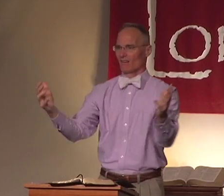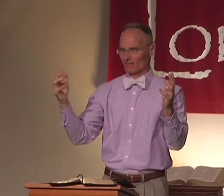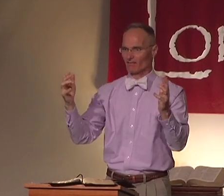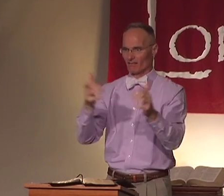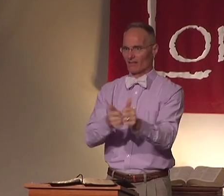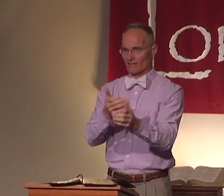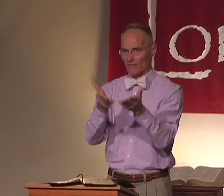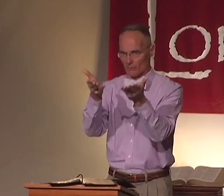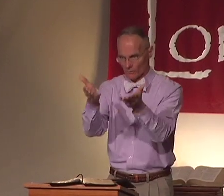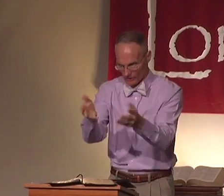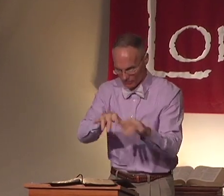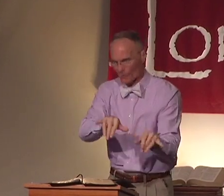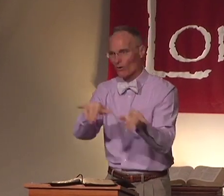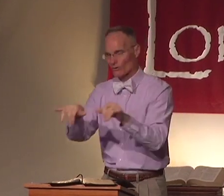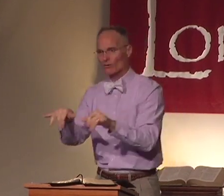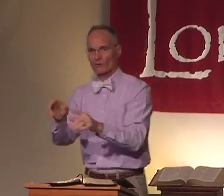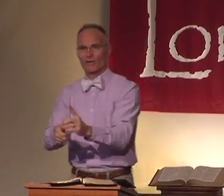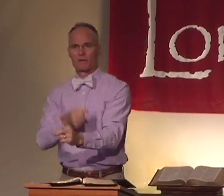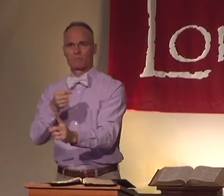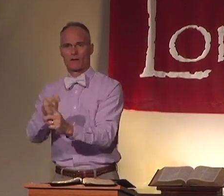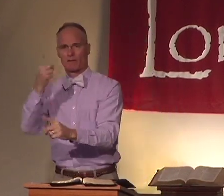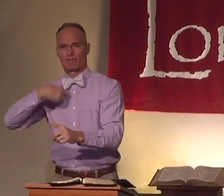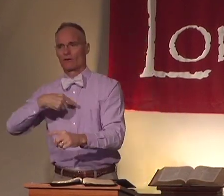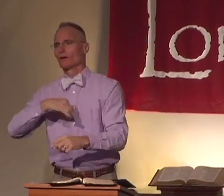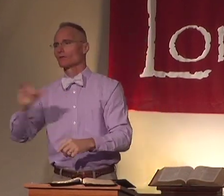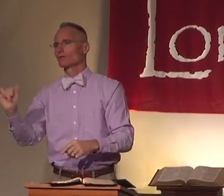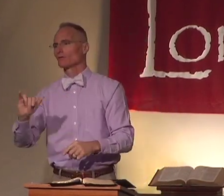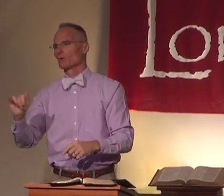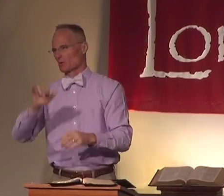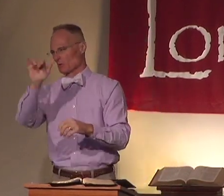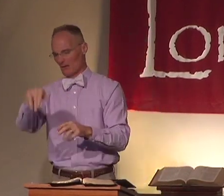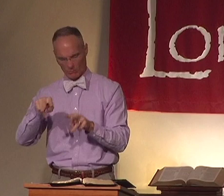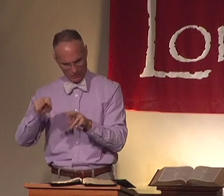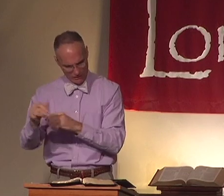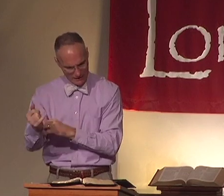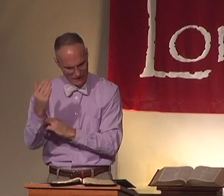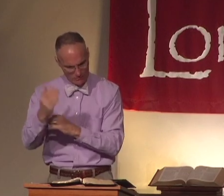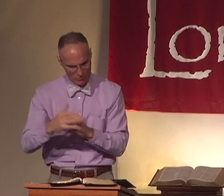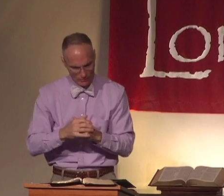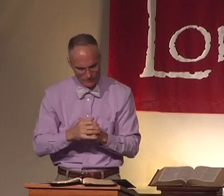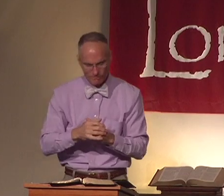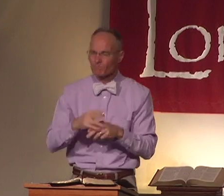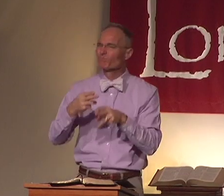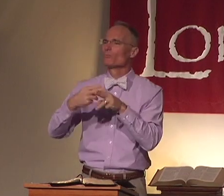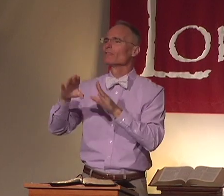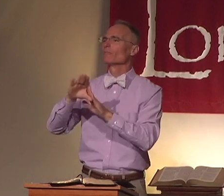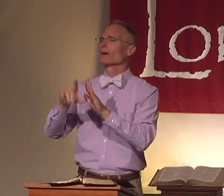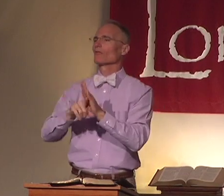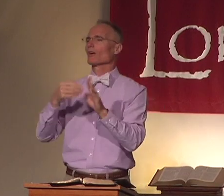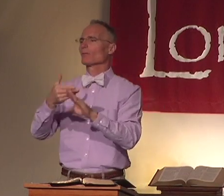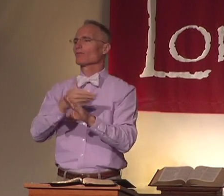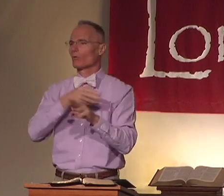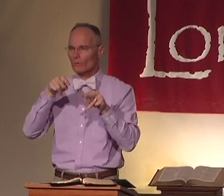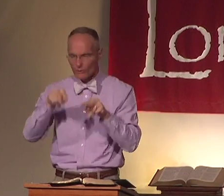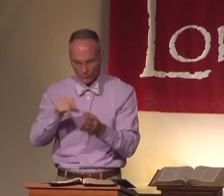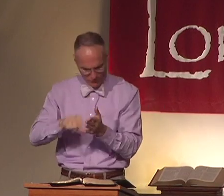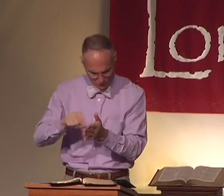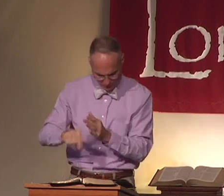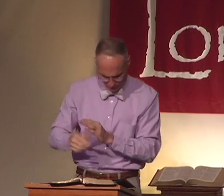huge impact upon them, the disciples, but also has an impact for us as well. And that's what we'll be looking at this morning. So a little background before